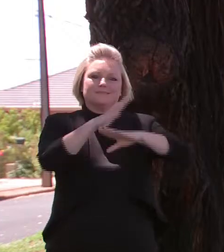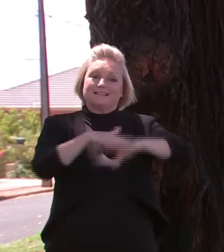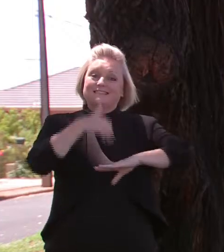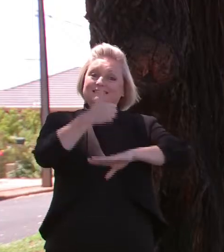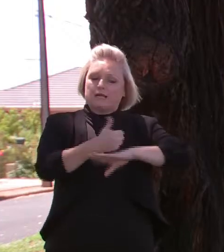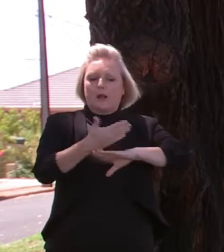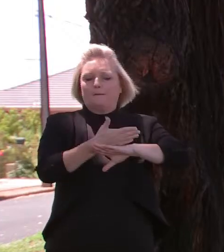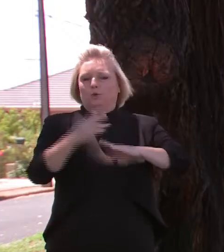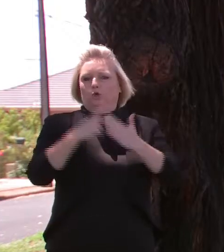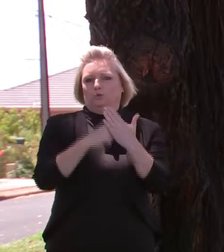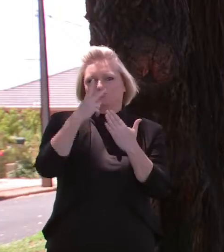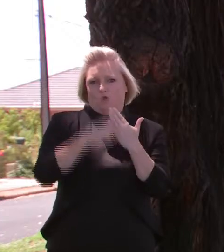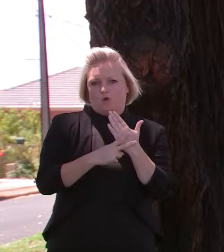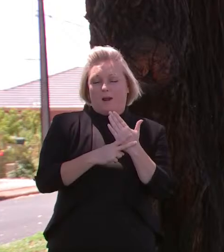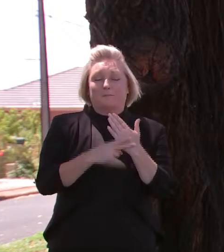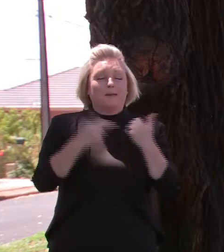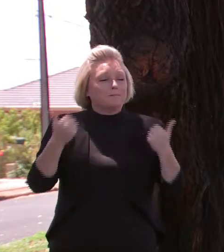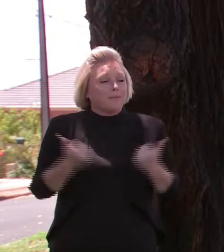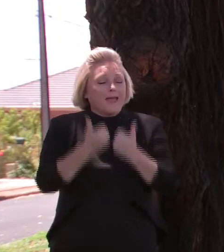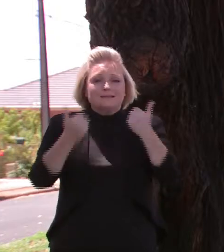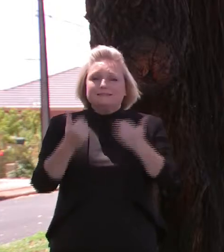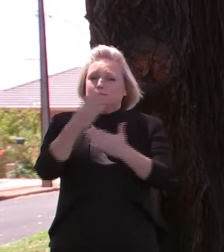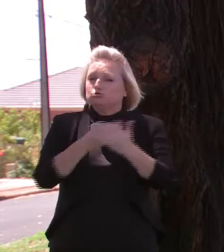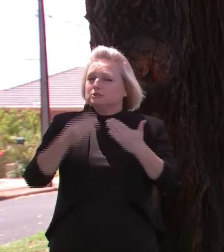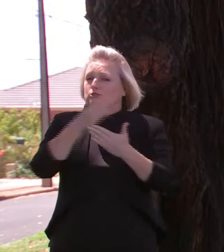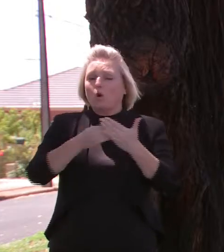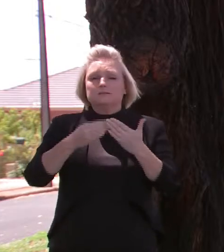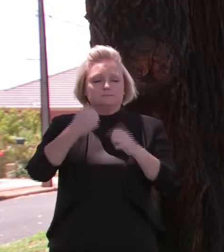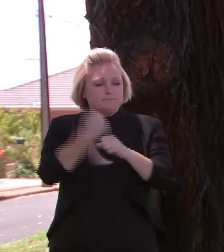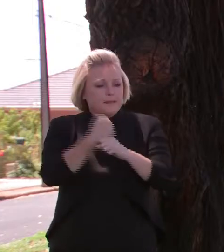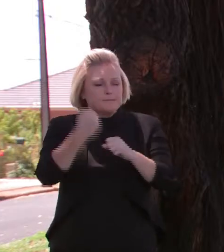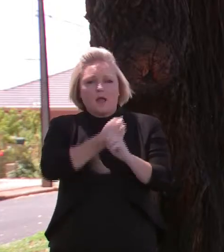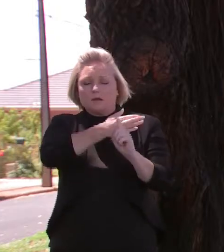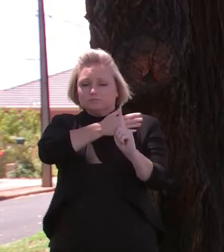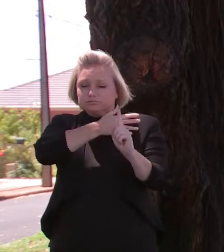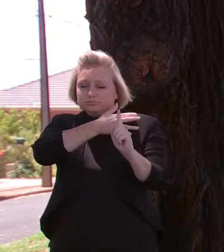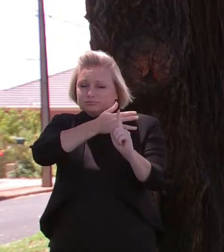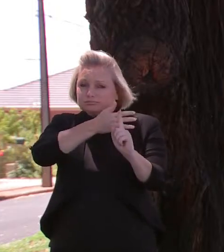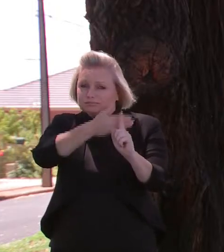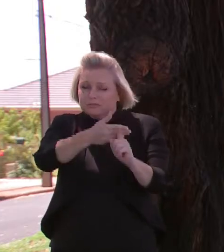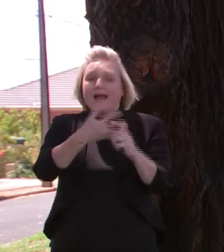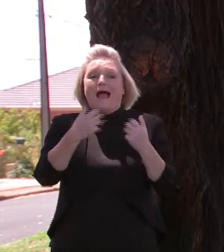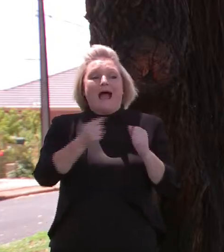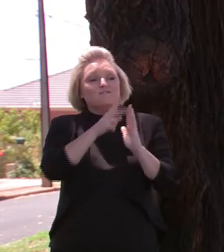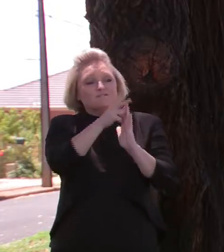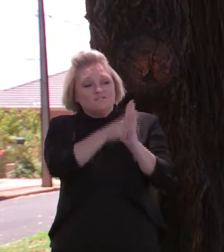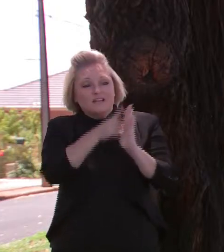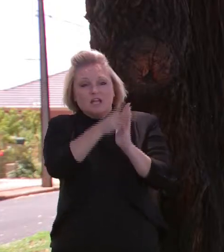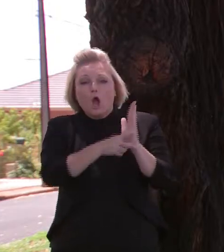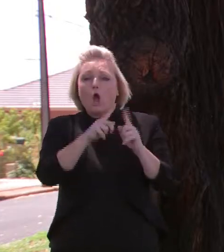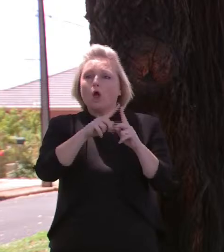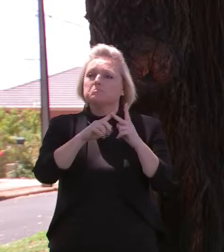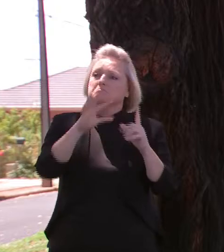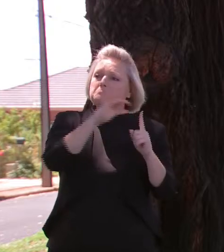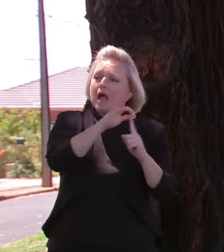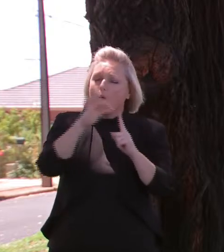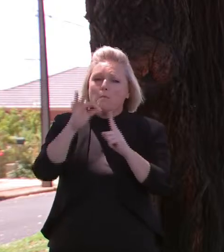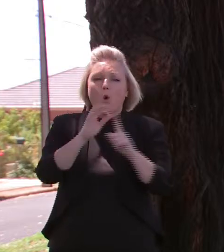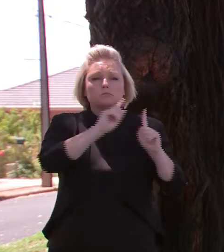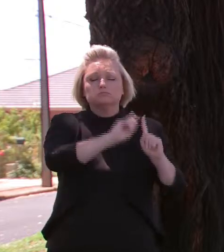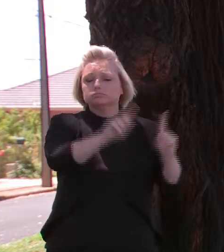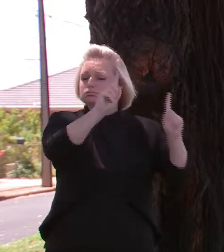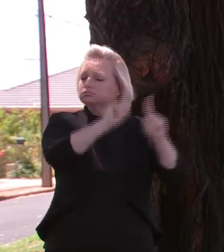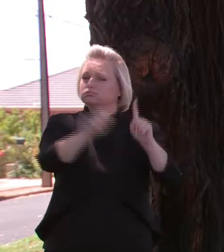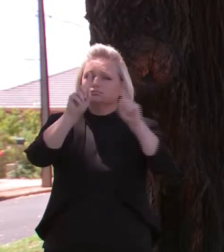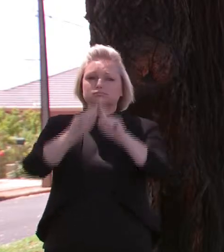and dozens already prepared for week 1, ultimately there'll be hundreds of videos and PowerPoint lesson presentations. These are to